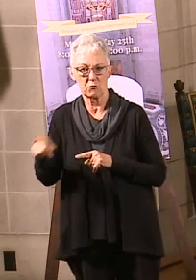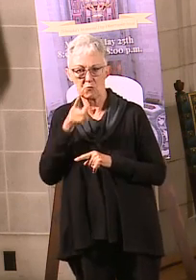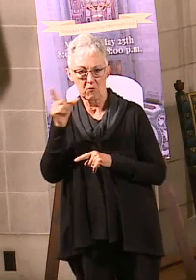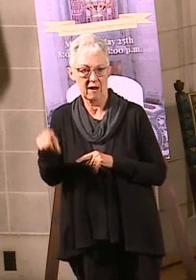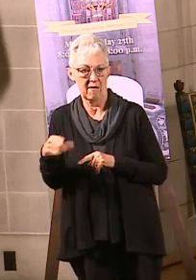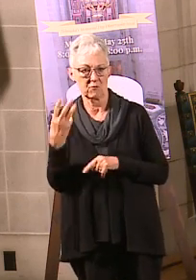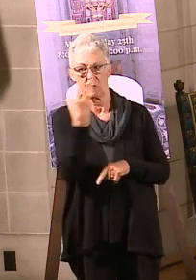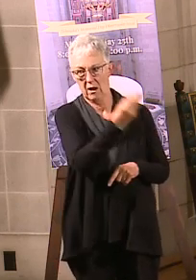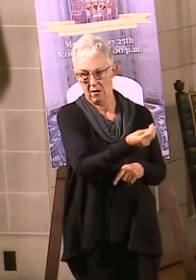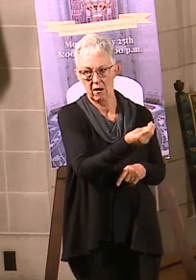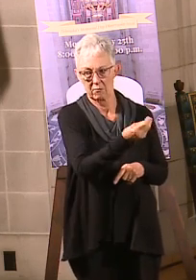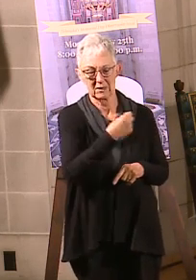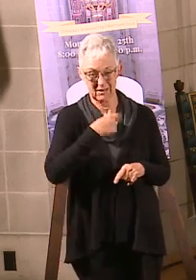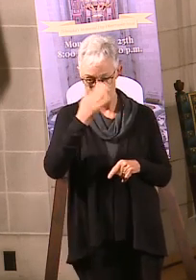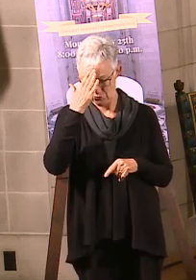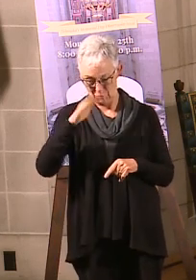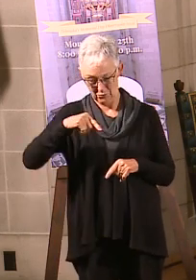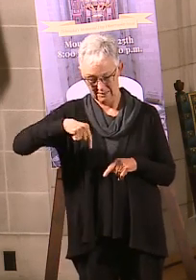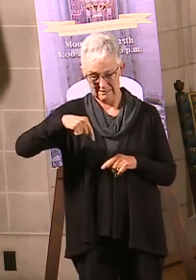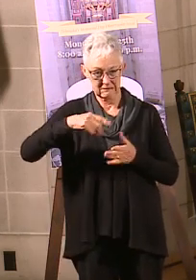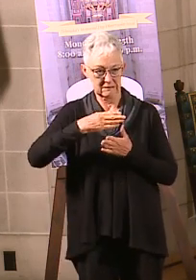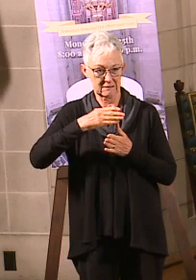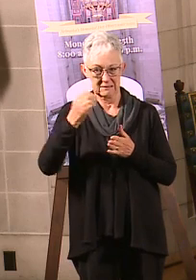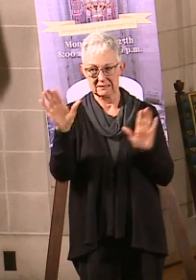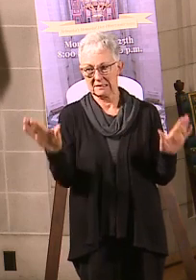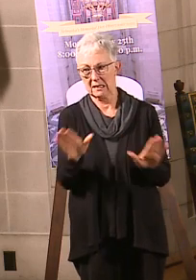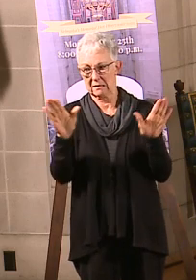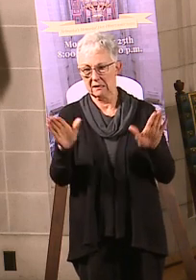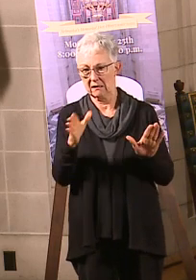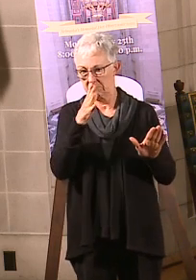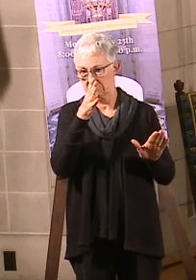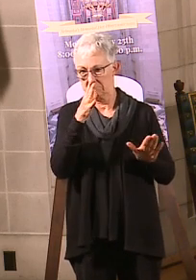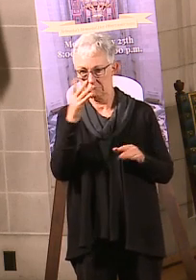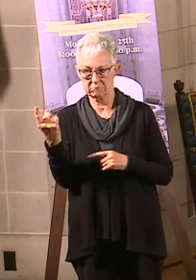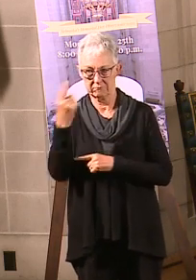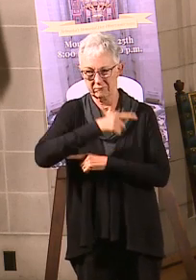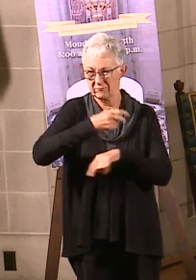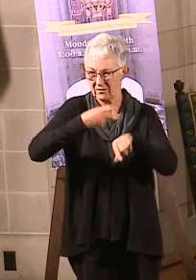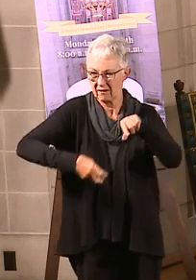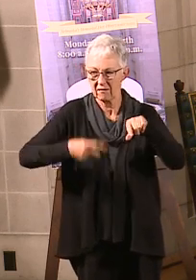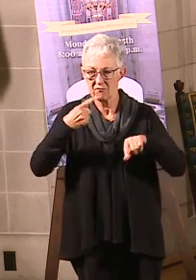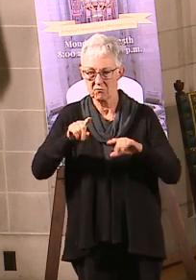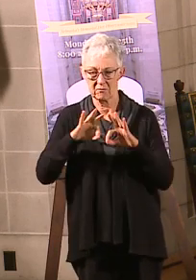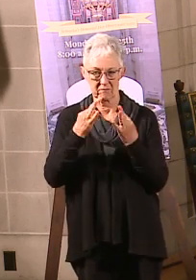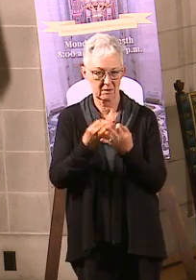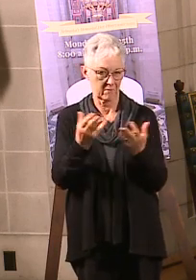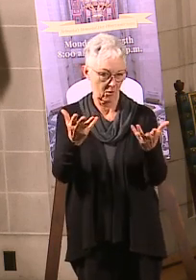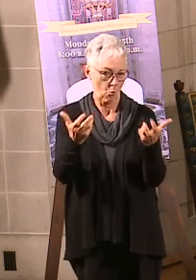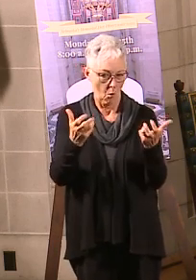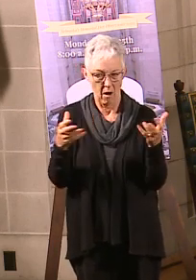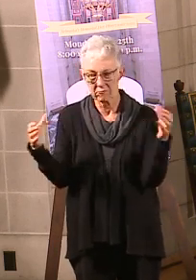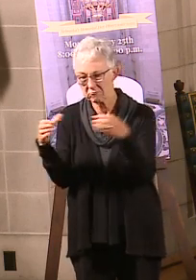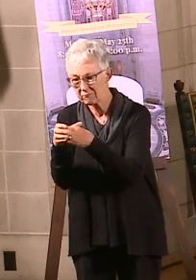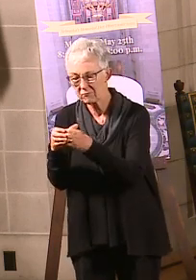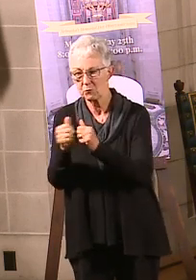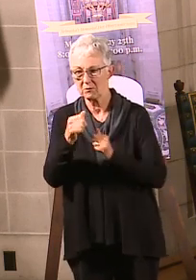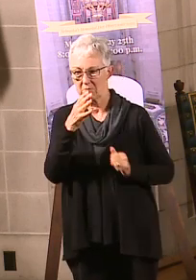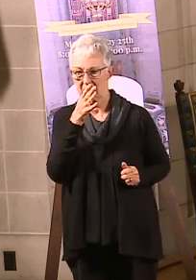coming up this weekend, that it's going to be tough on families, but please do not go to those long-term care facilities this